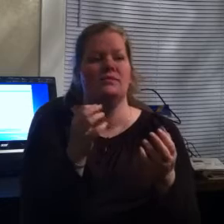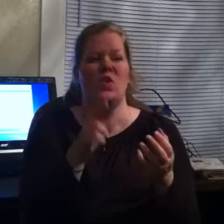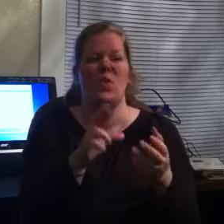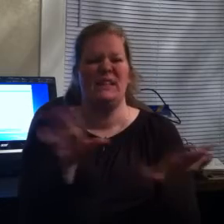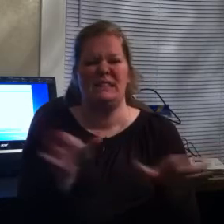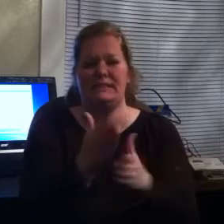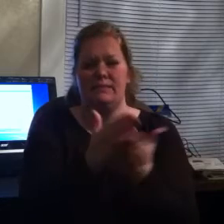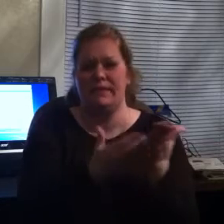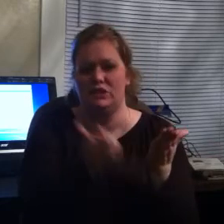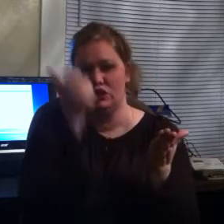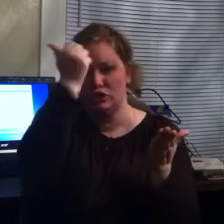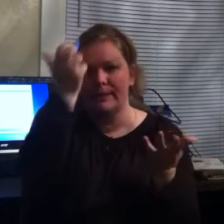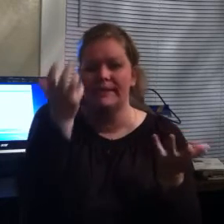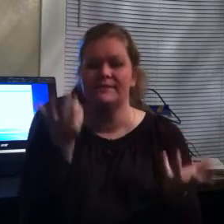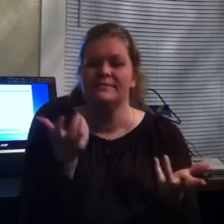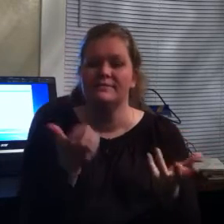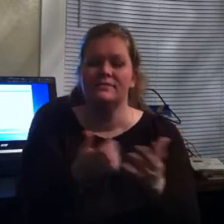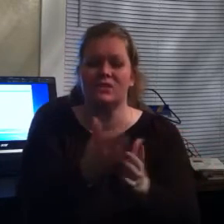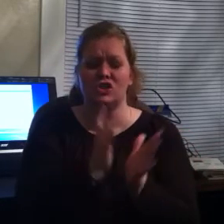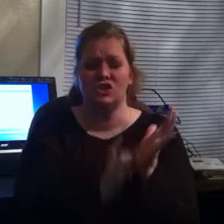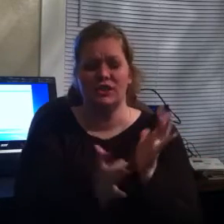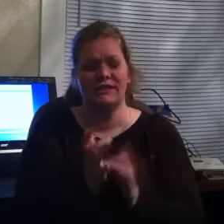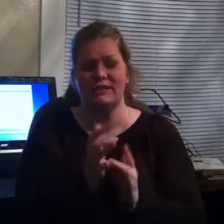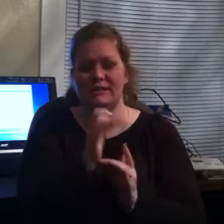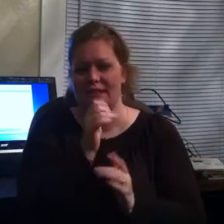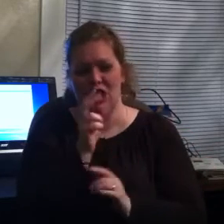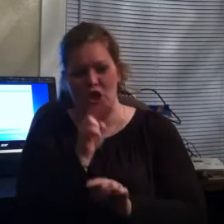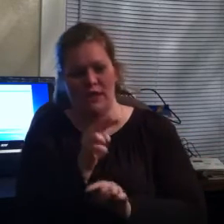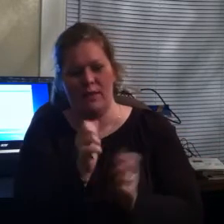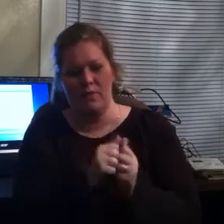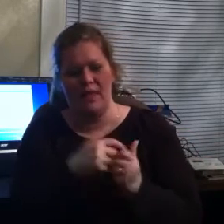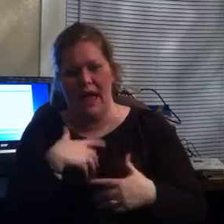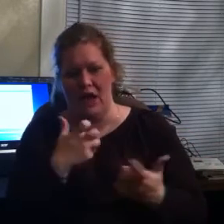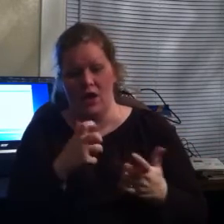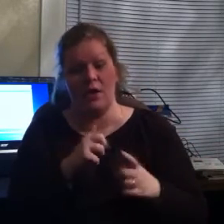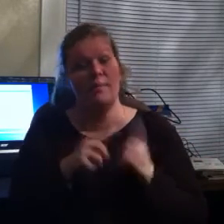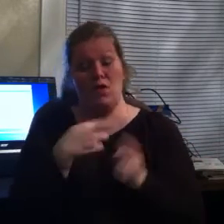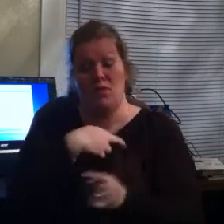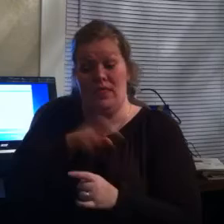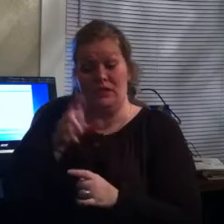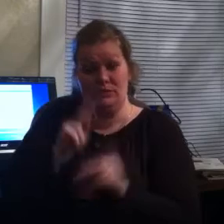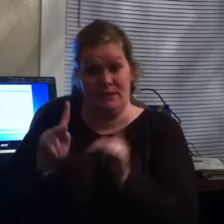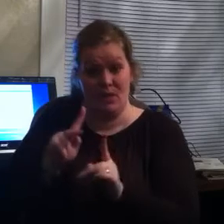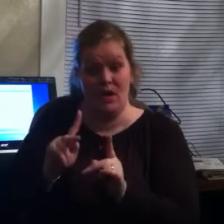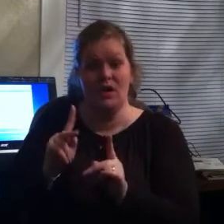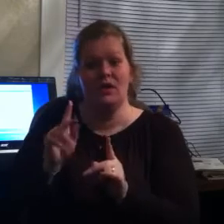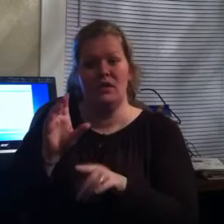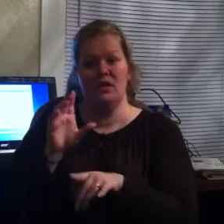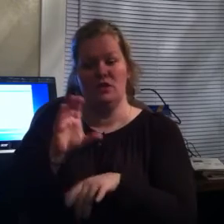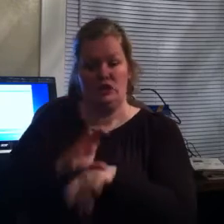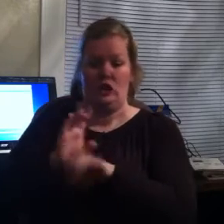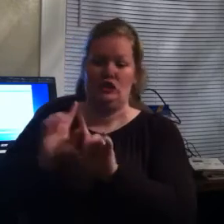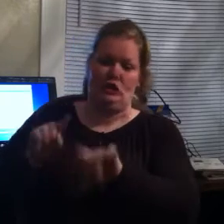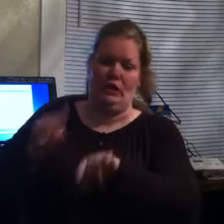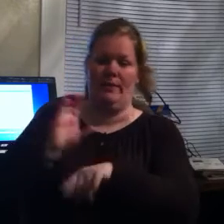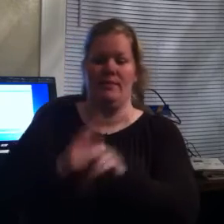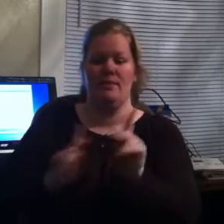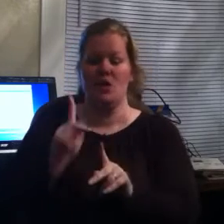stupid, Jesus didn't look at them with anger. But when the religious crowd, the people, the church-going people who were more consumed with do's and don'ts